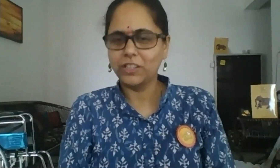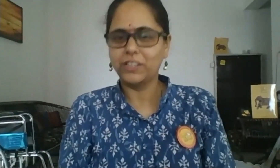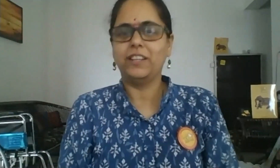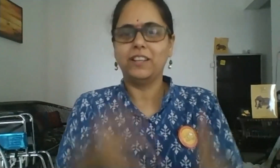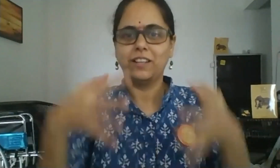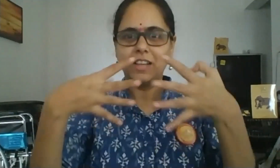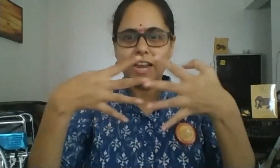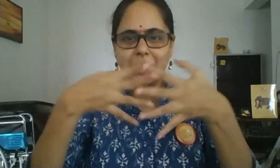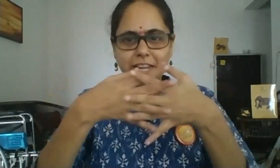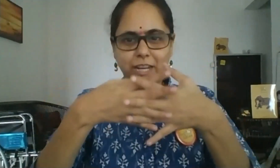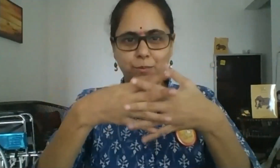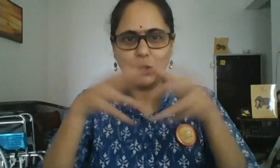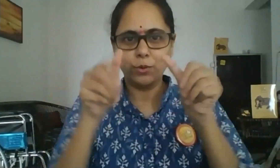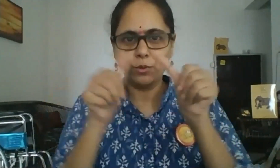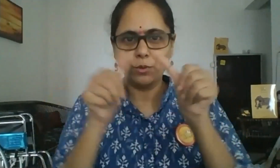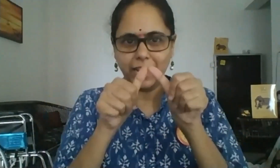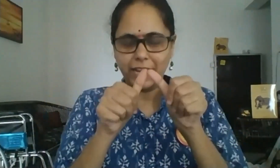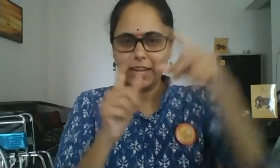Good. I did